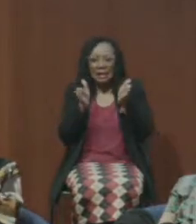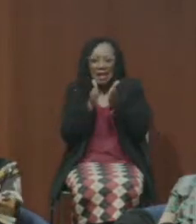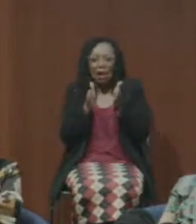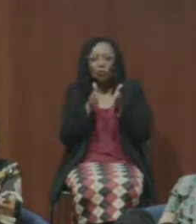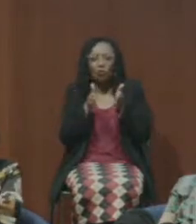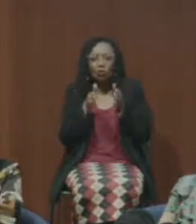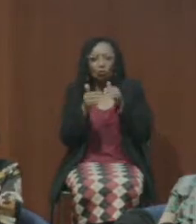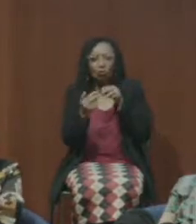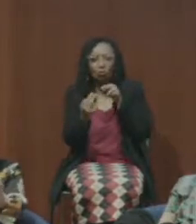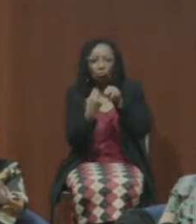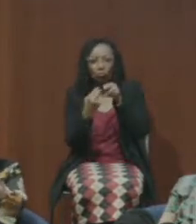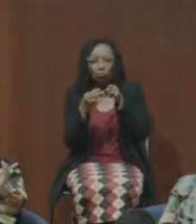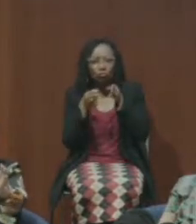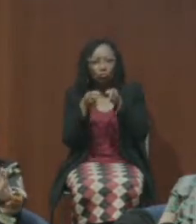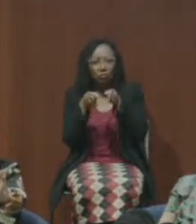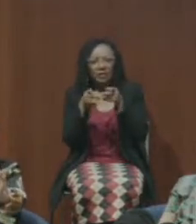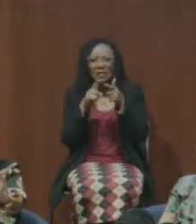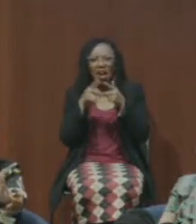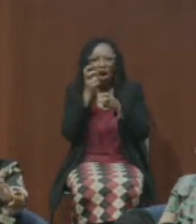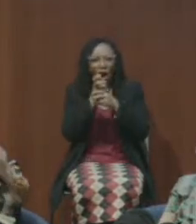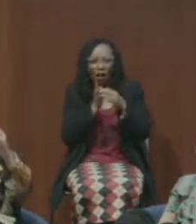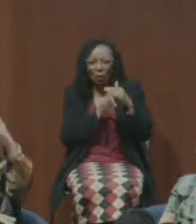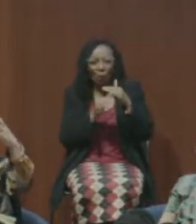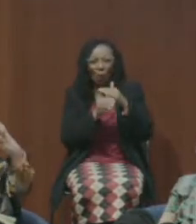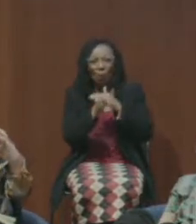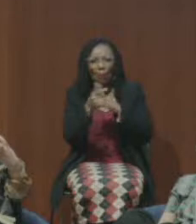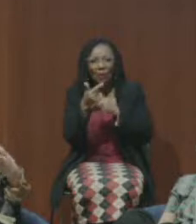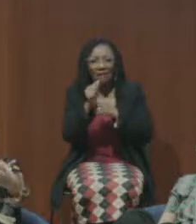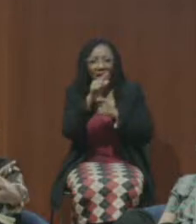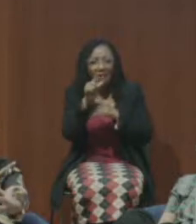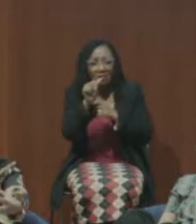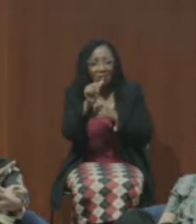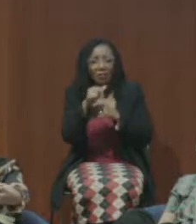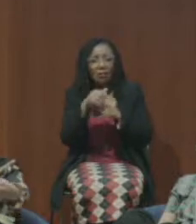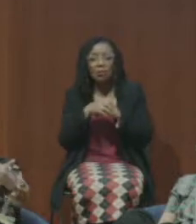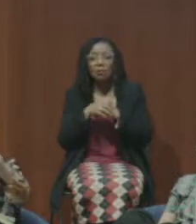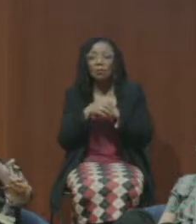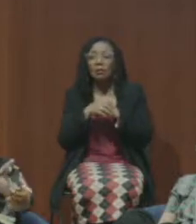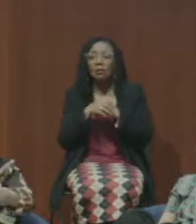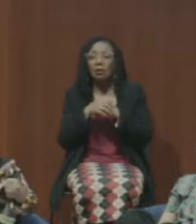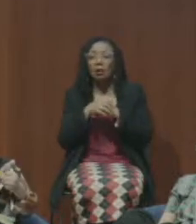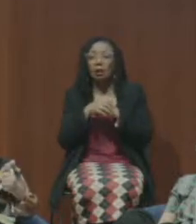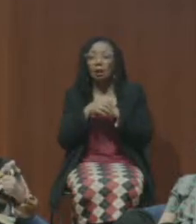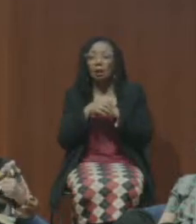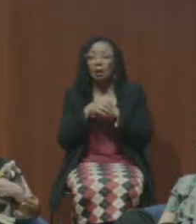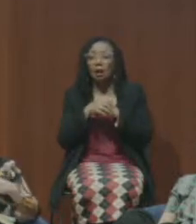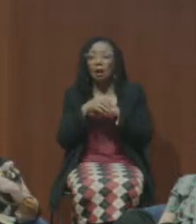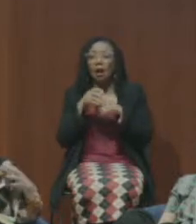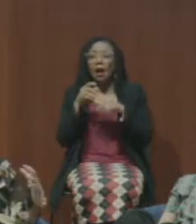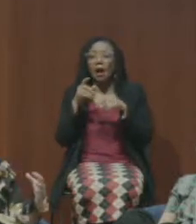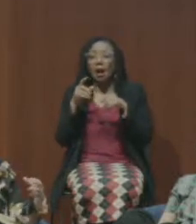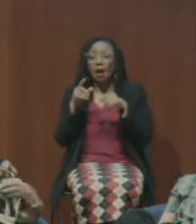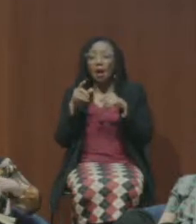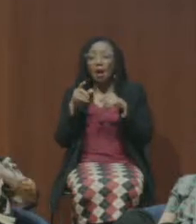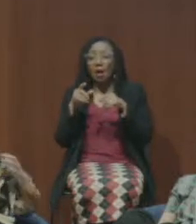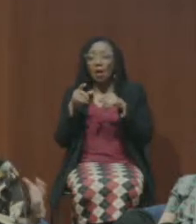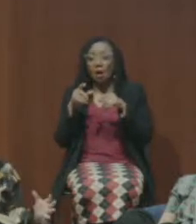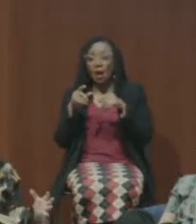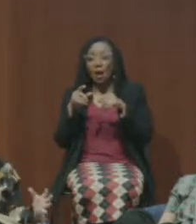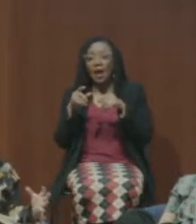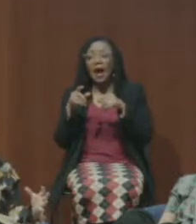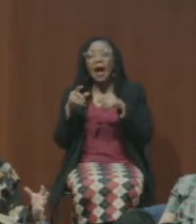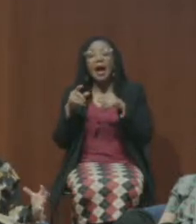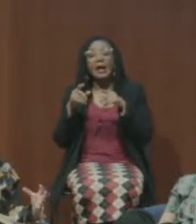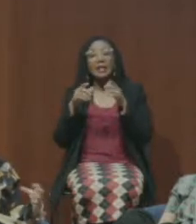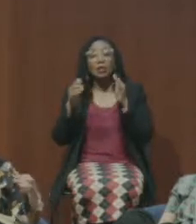very difficult to like navigate these streets. In the west of Gaza, where the Shifa hospital is, wide streets, very